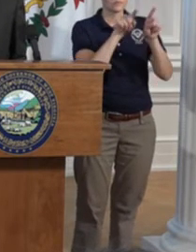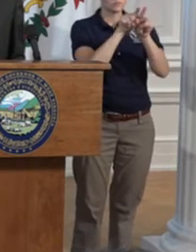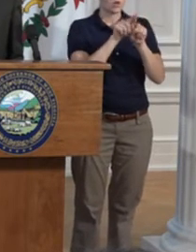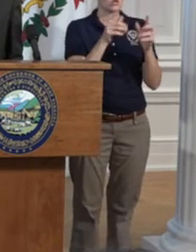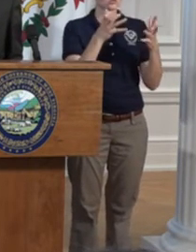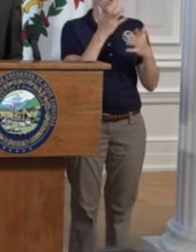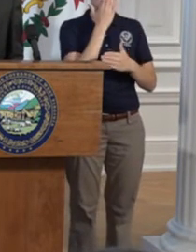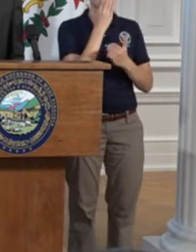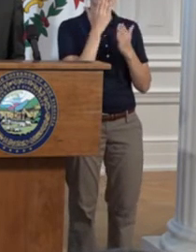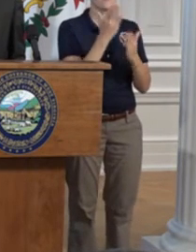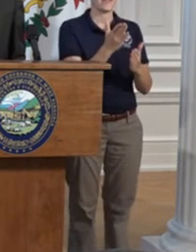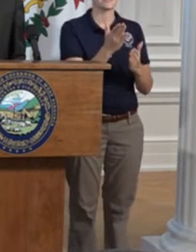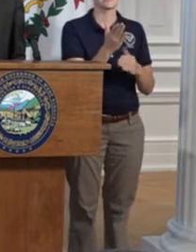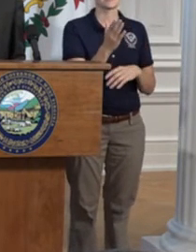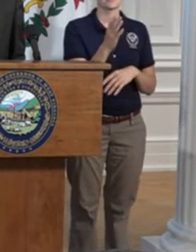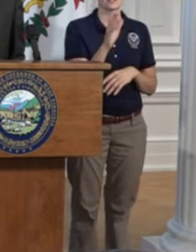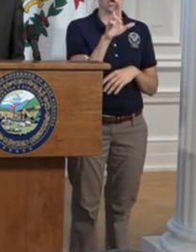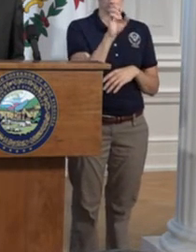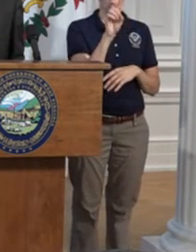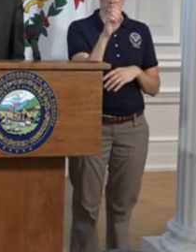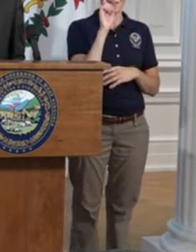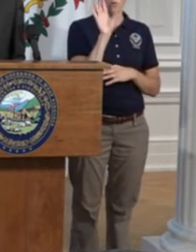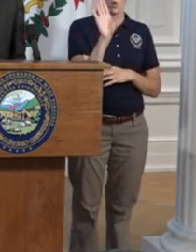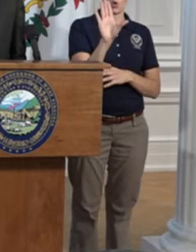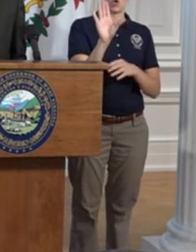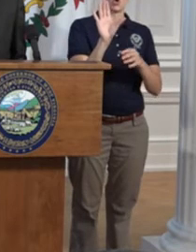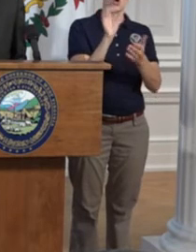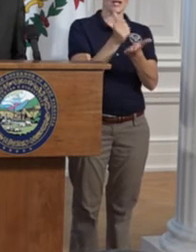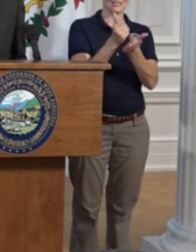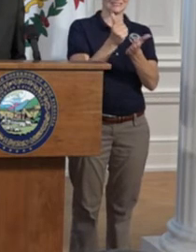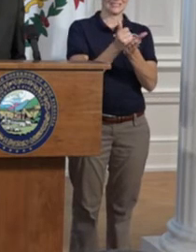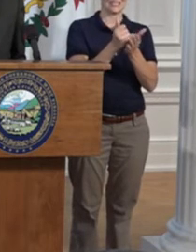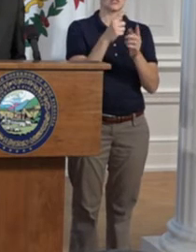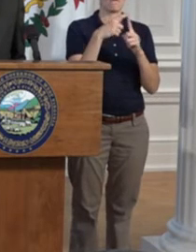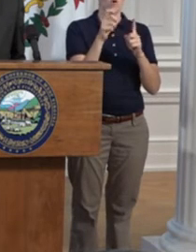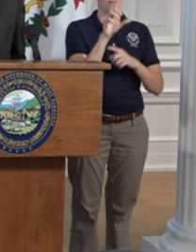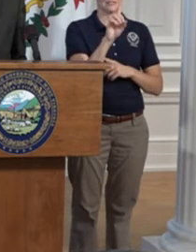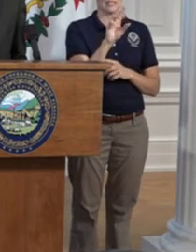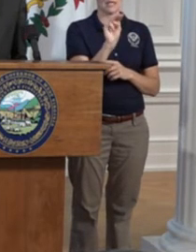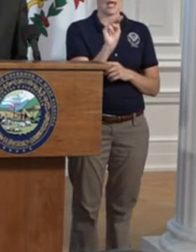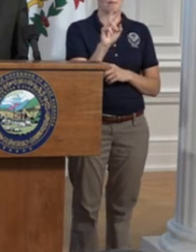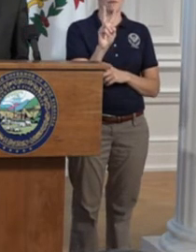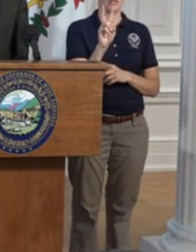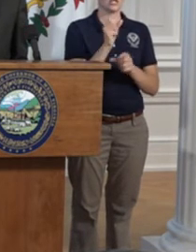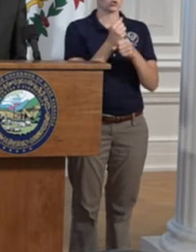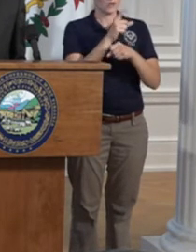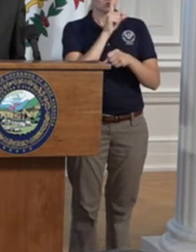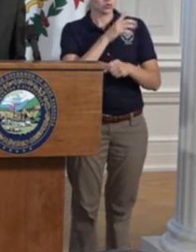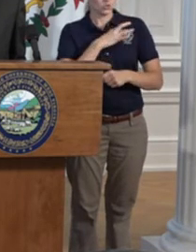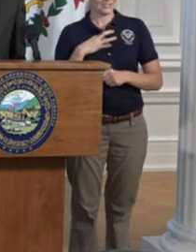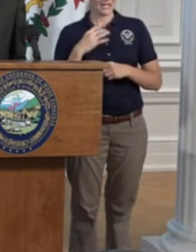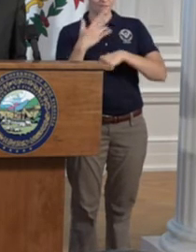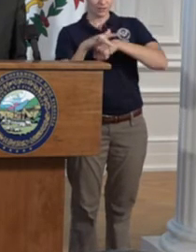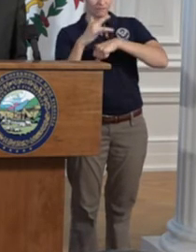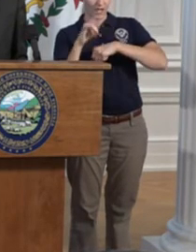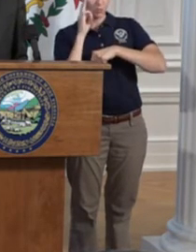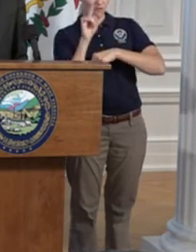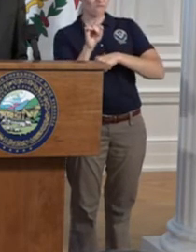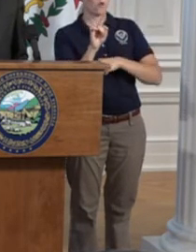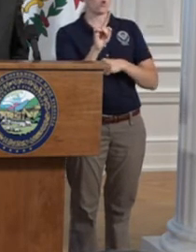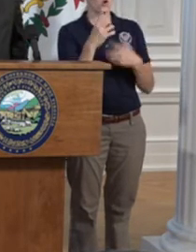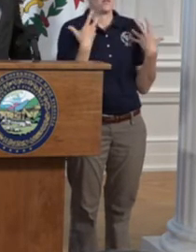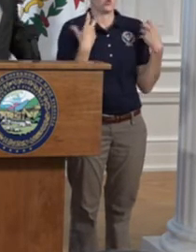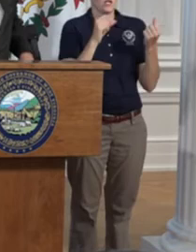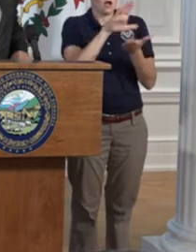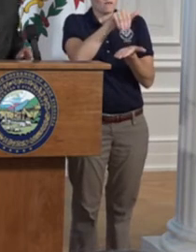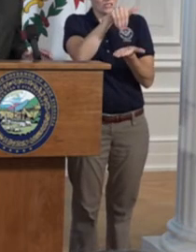DMVSC Commissioner Reed is here for her assistance during this flood event to make sure that we had staff available in these recovery centers